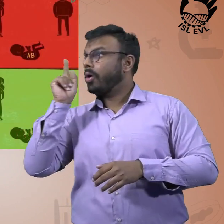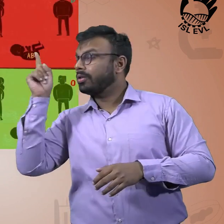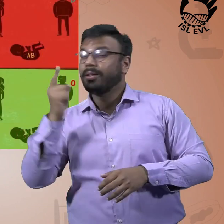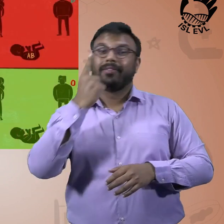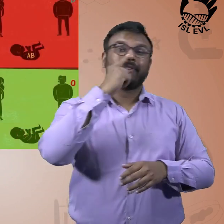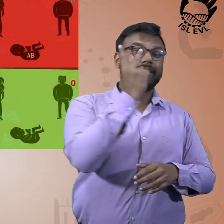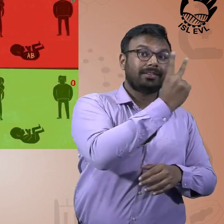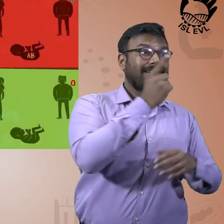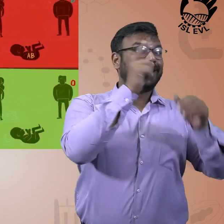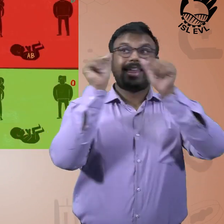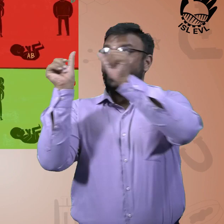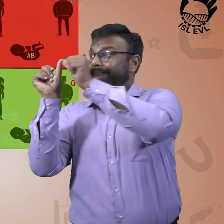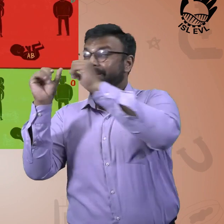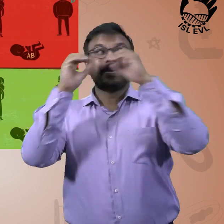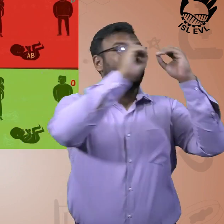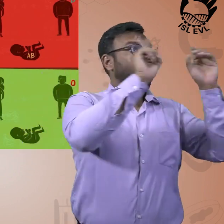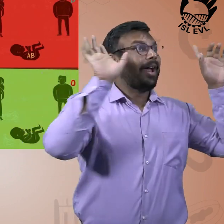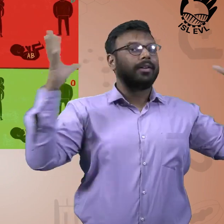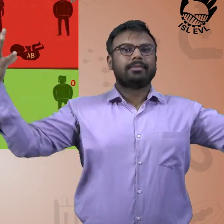Because of these kind of interactions,